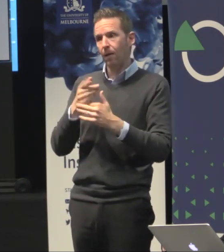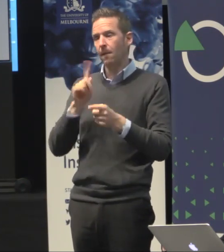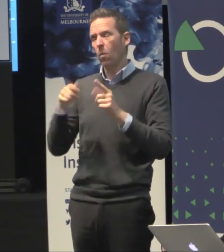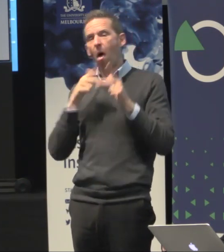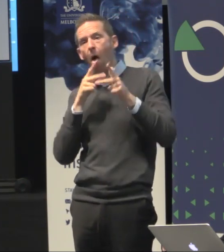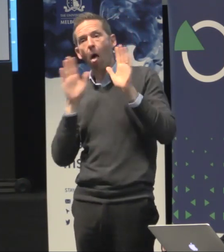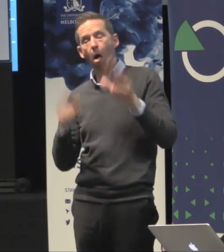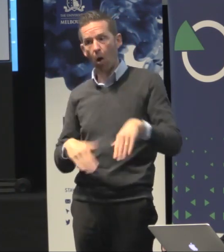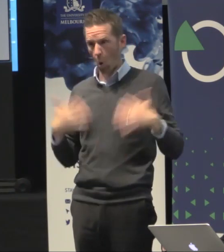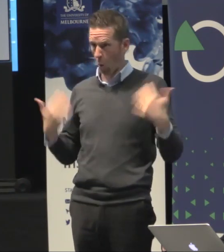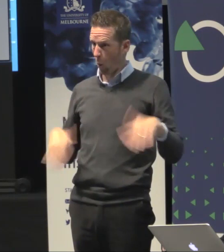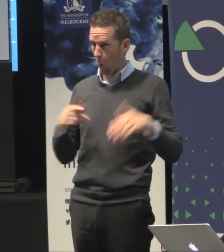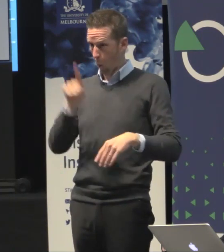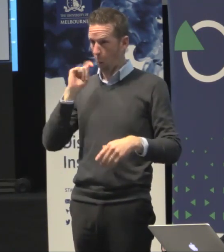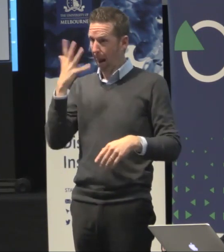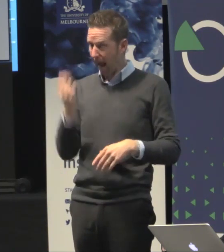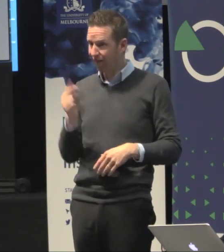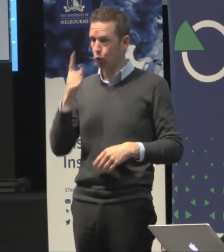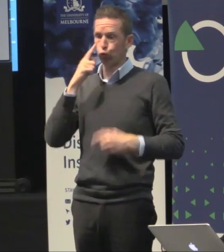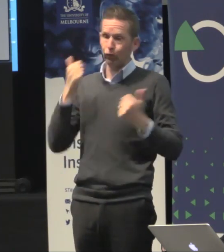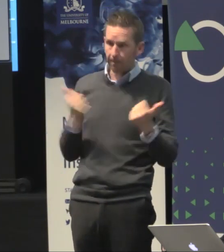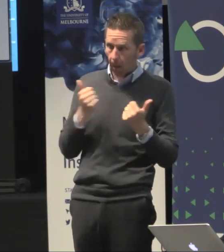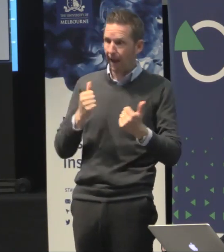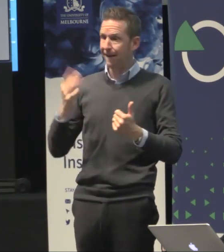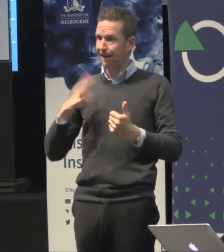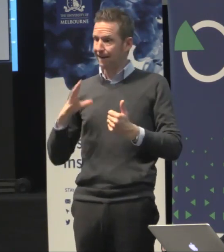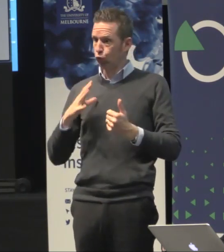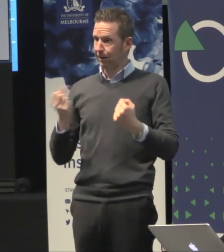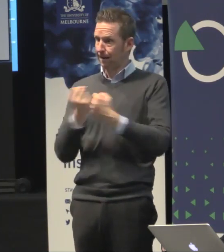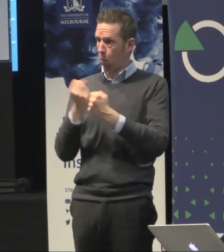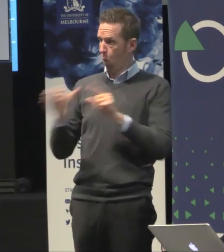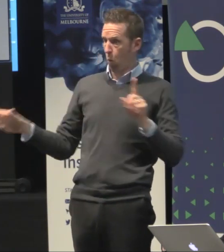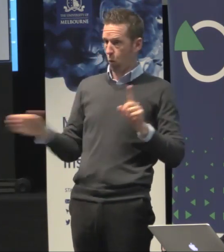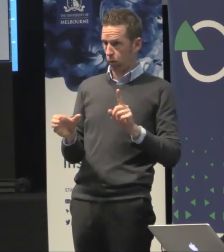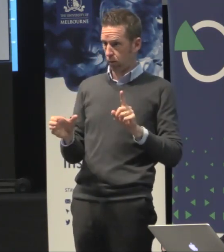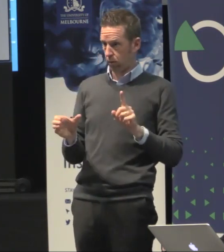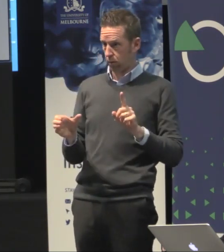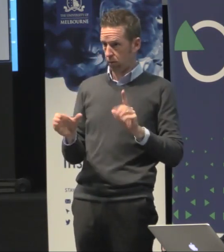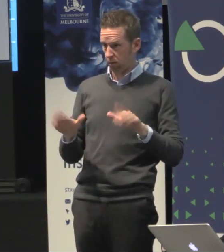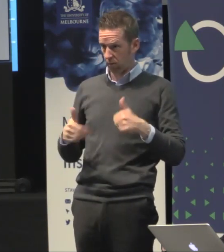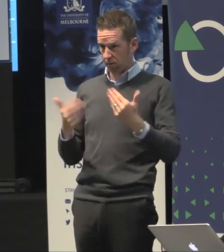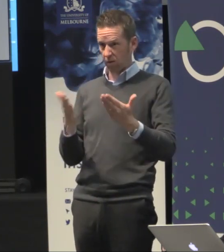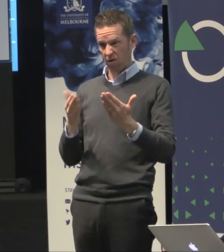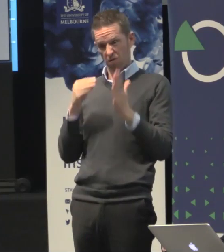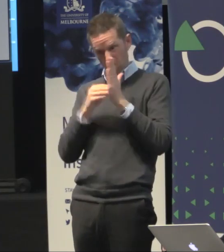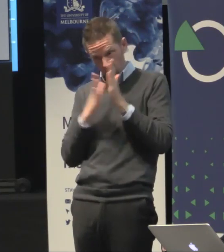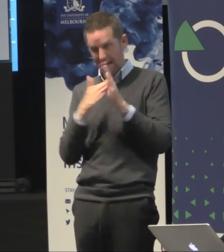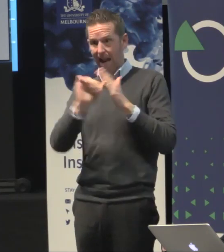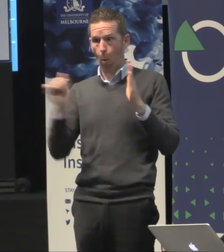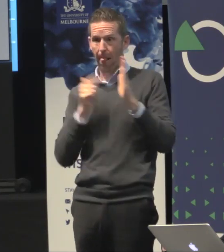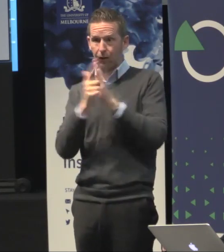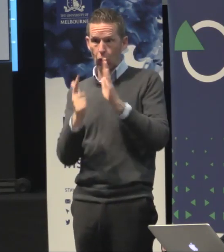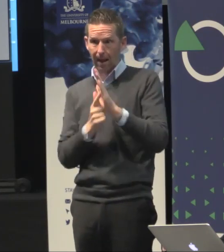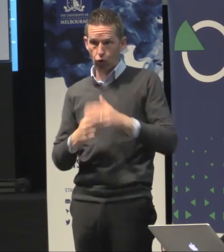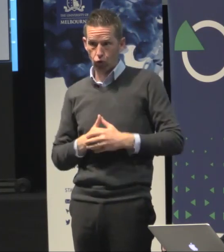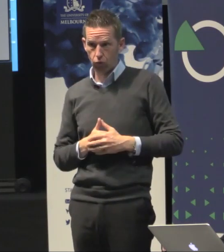We have reasonable and necessary support enshrined in our legislation, and